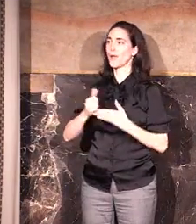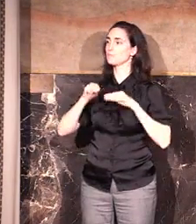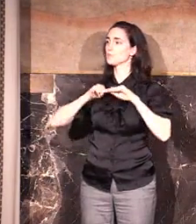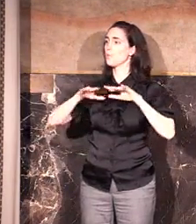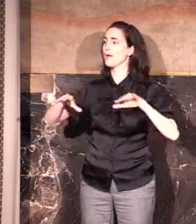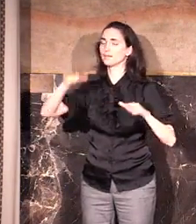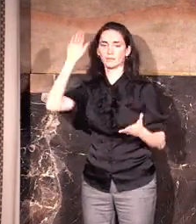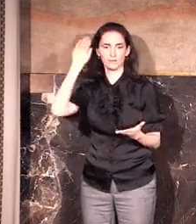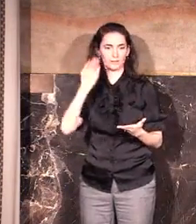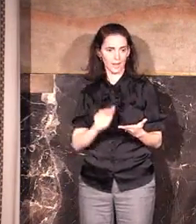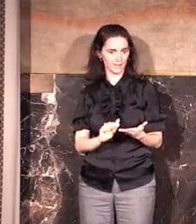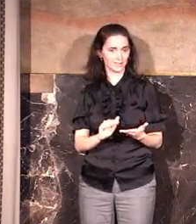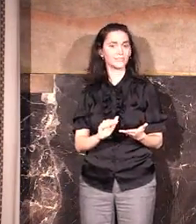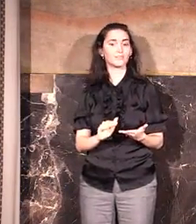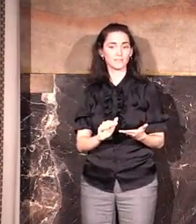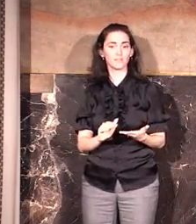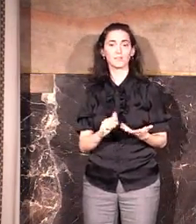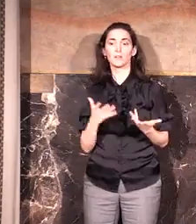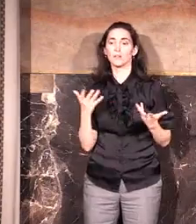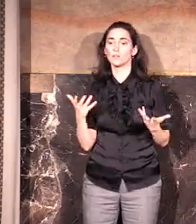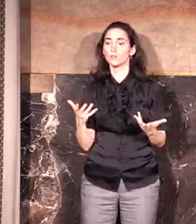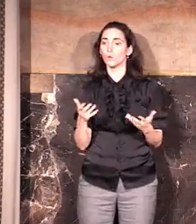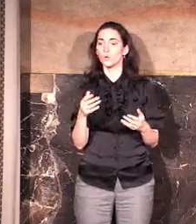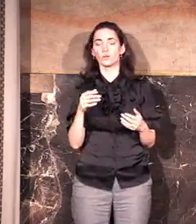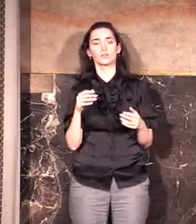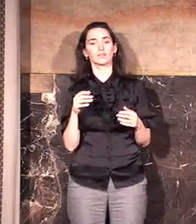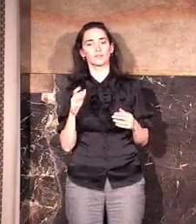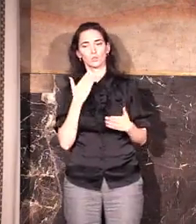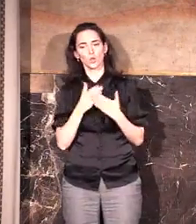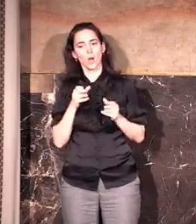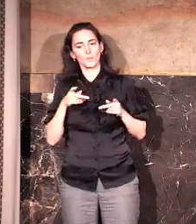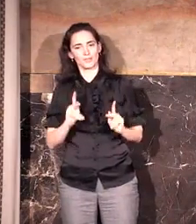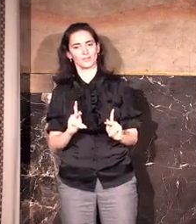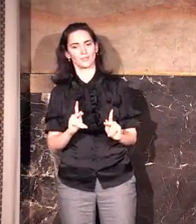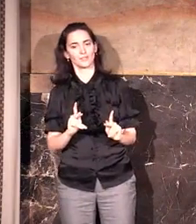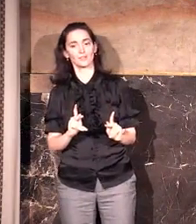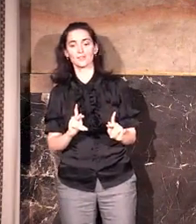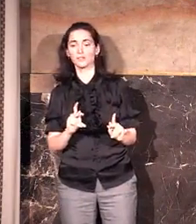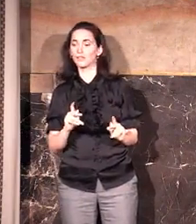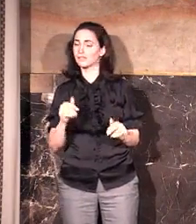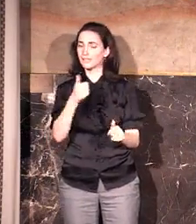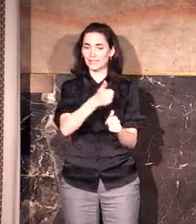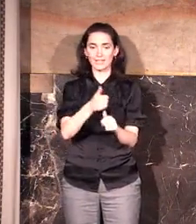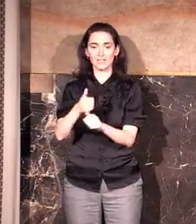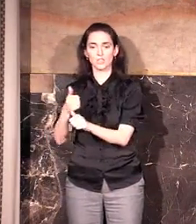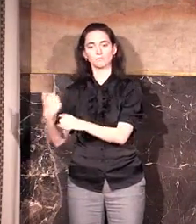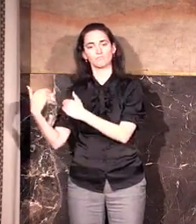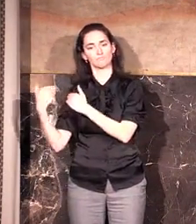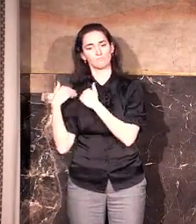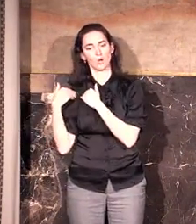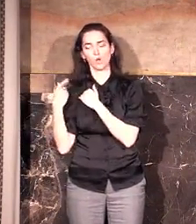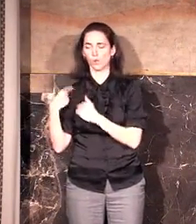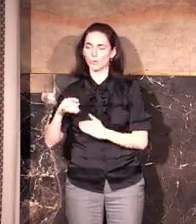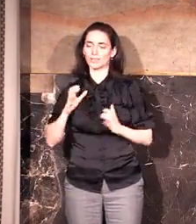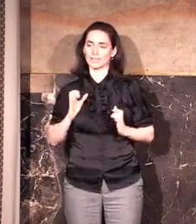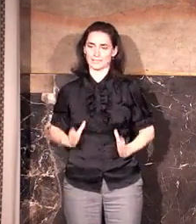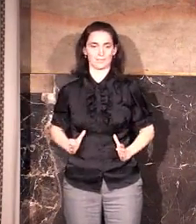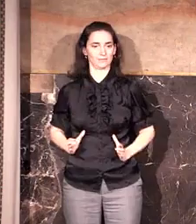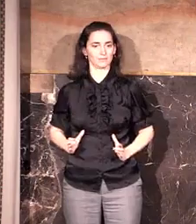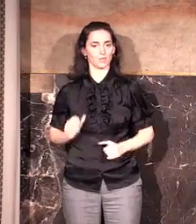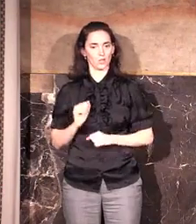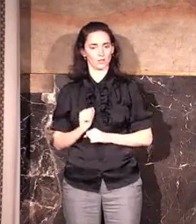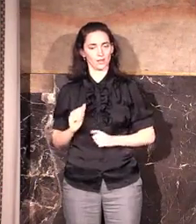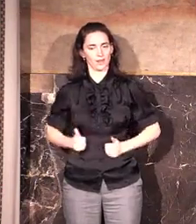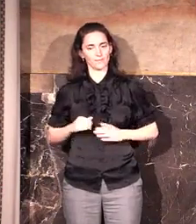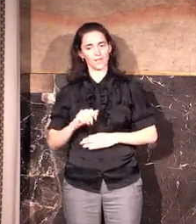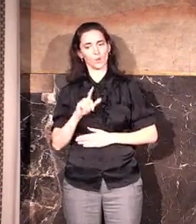another opportunity, a more specific subgroup opportunity for us to do our duty to our citizens and to help each other as we're trying to slow the